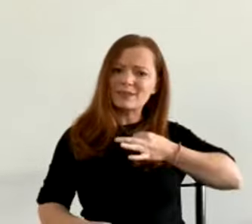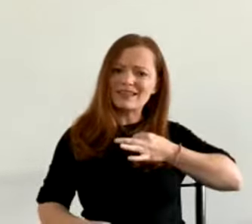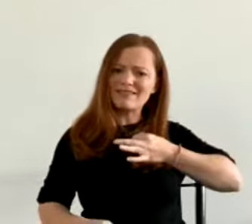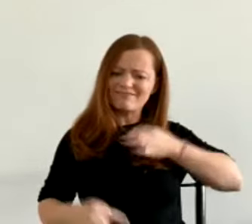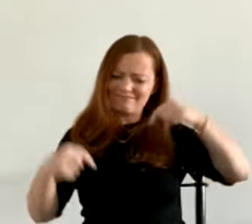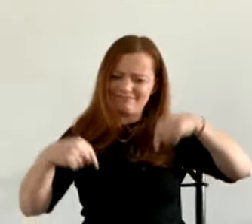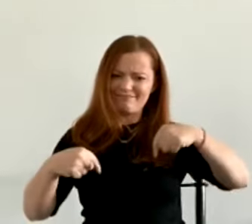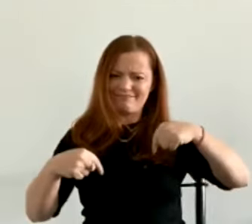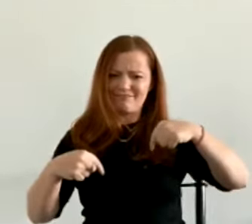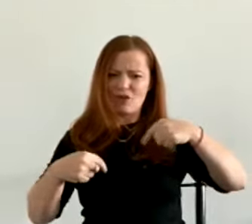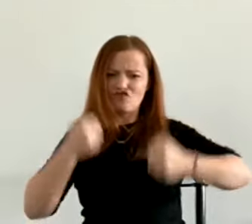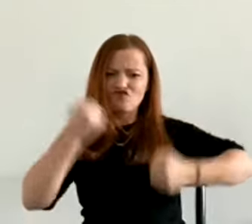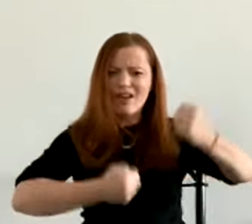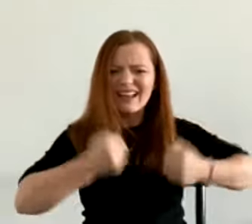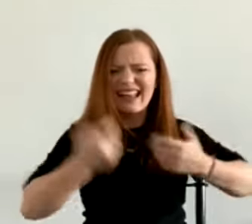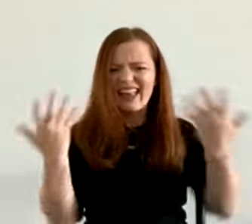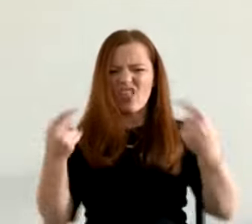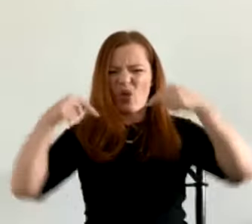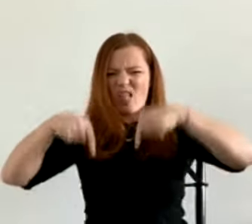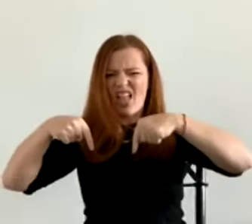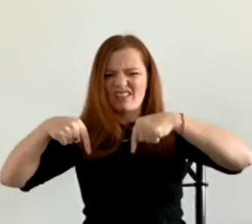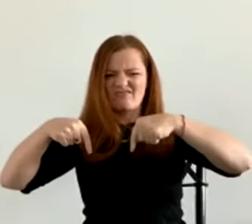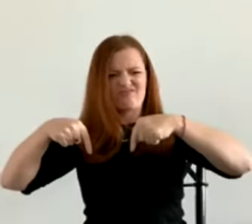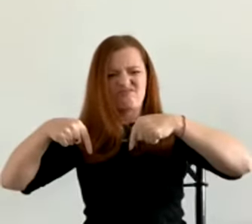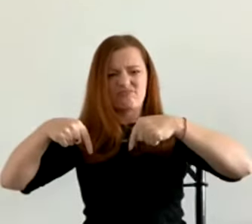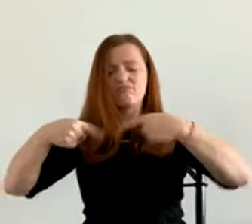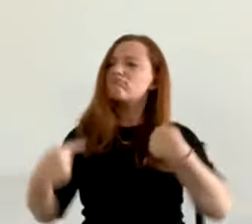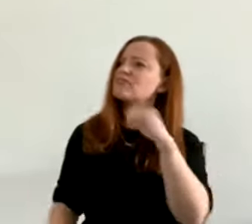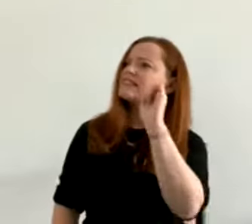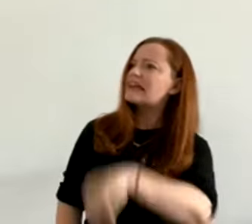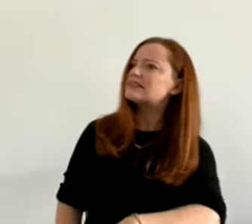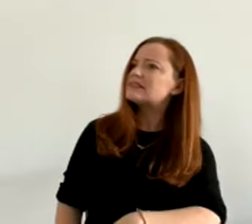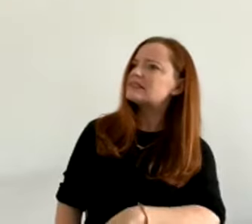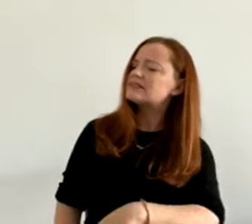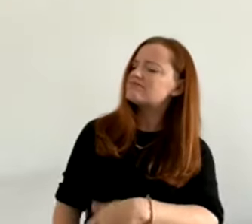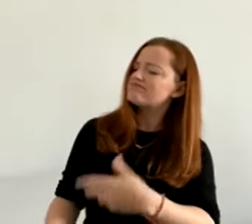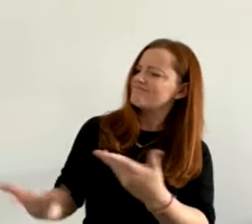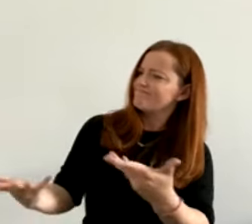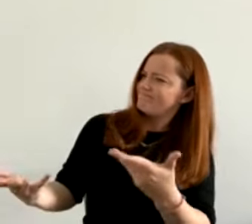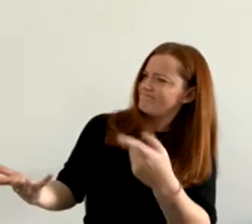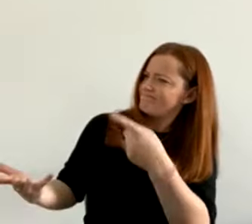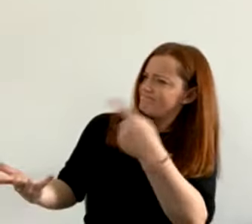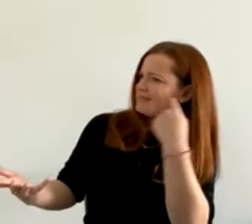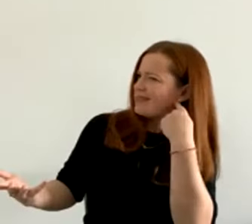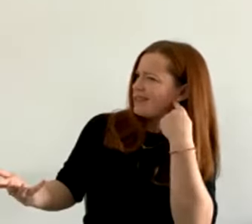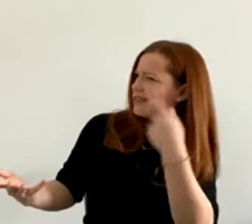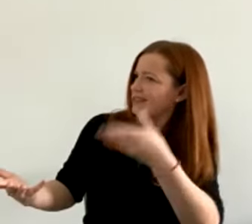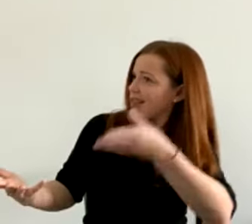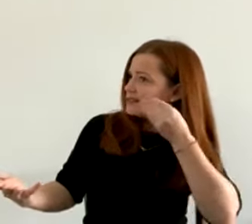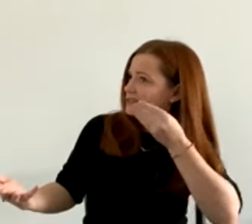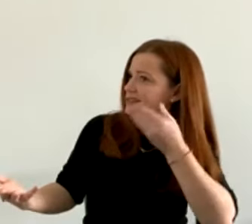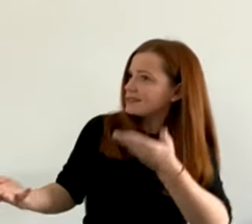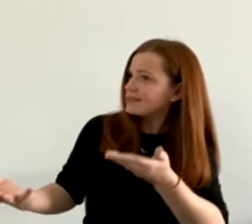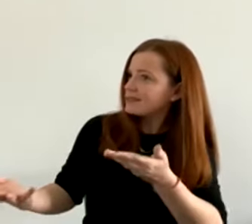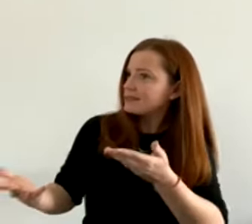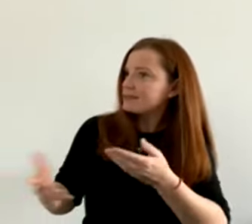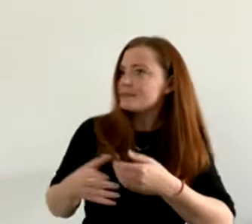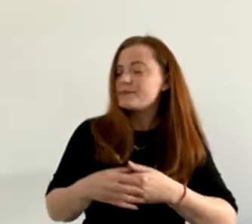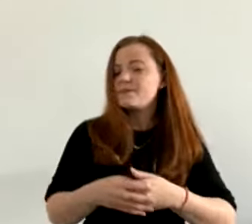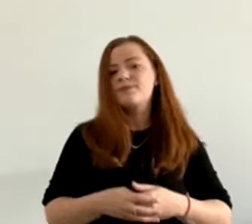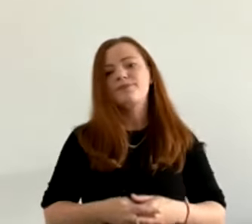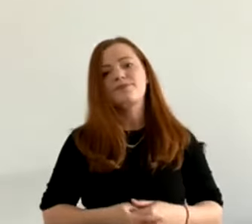legs don't move, I'll say yes, though I can't be sure you're still listening.